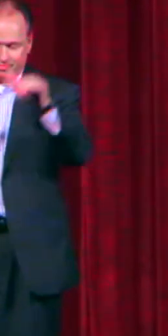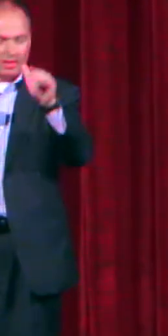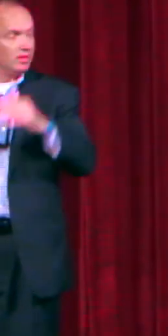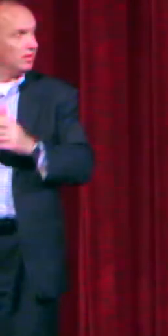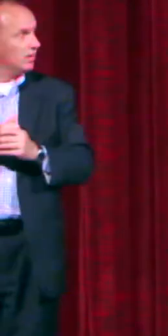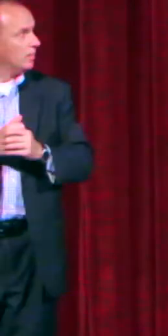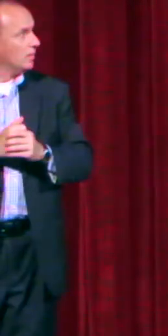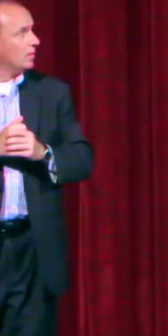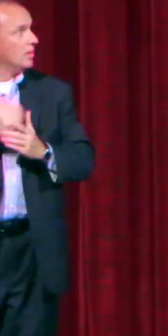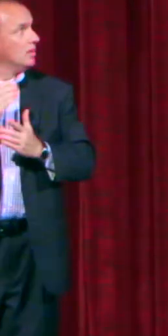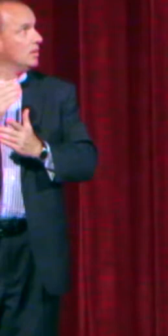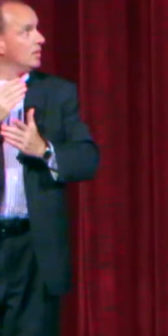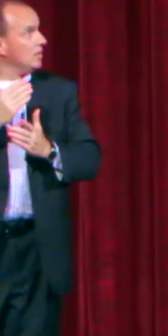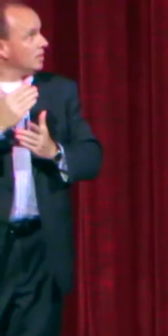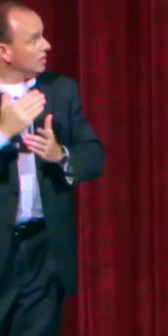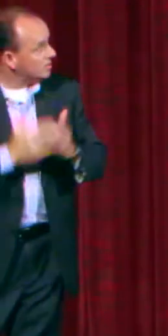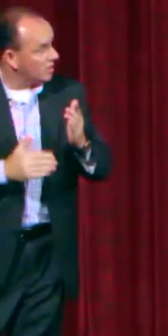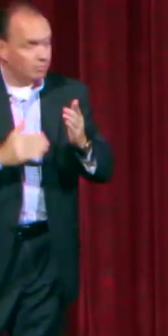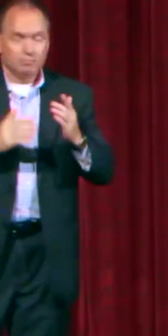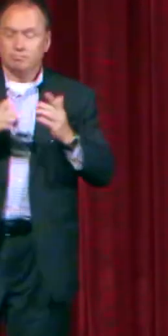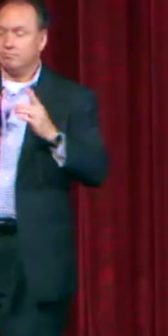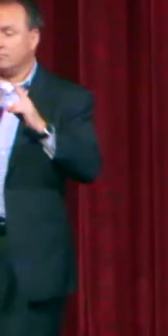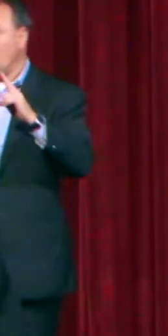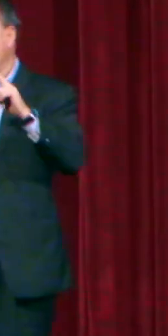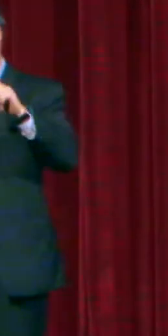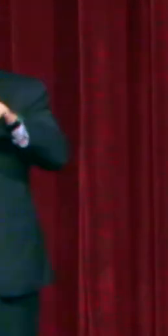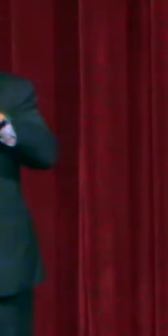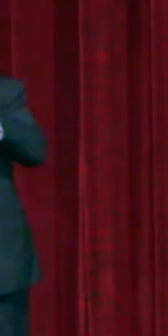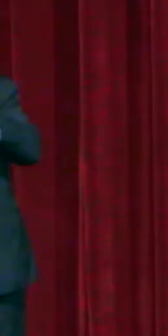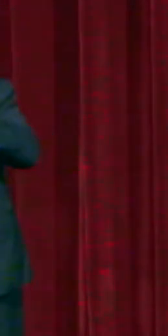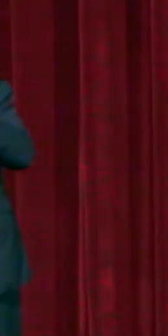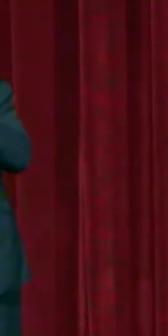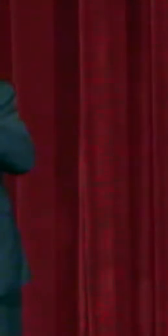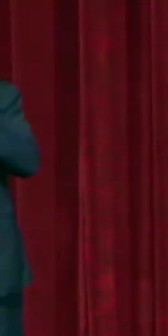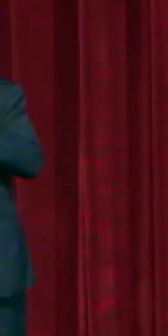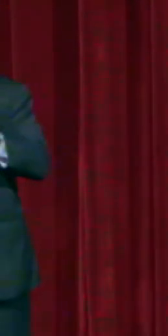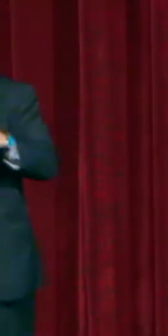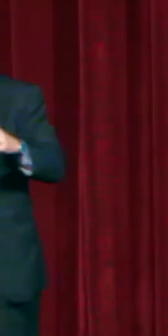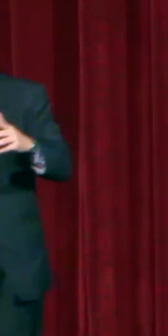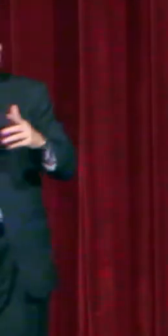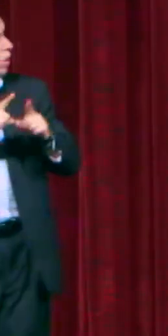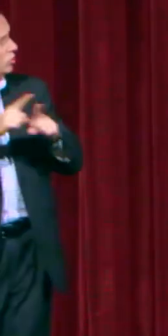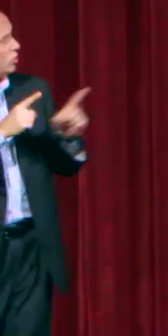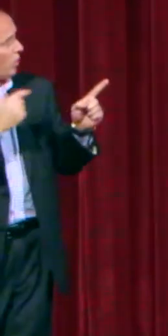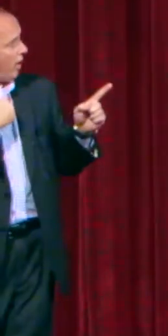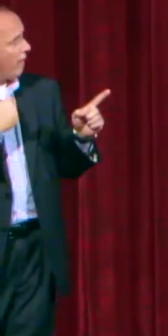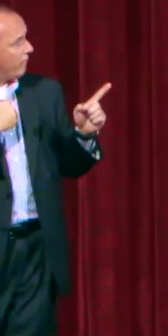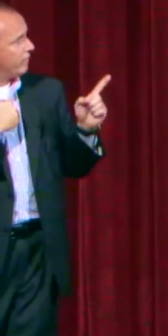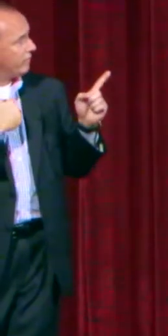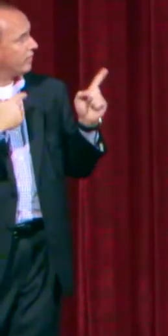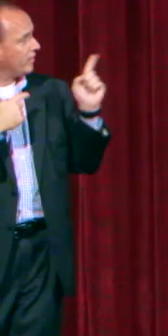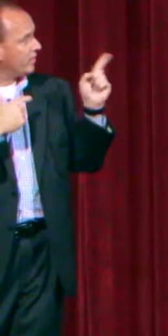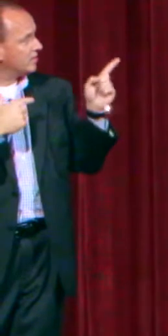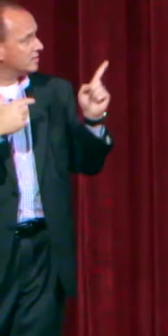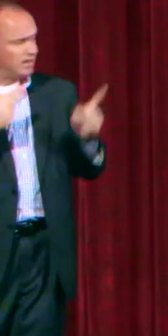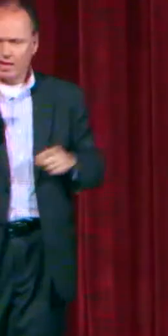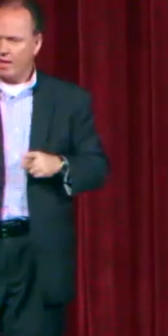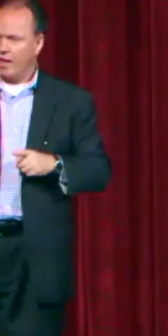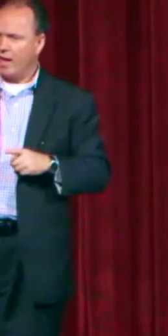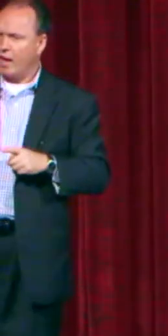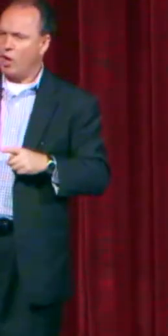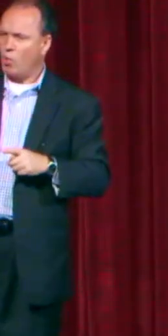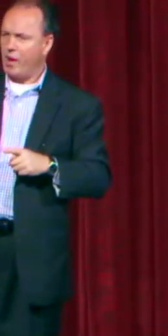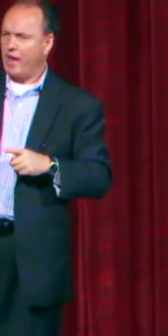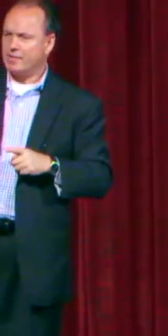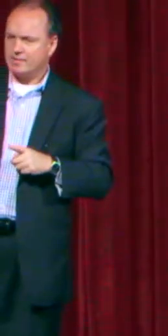Some of those reporting options that they have, just to make you aware of them if you weren't already, we have this harassment